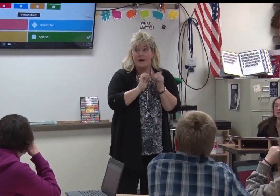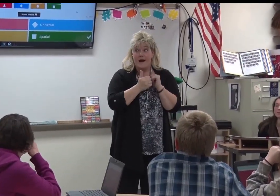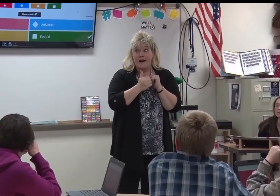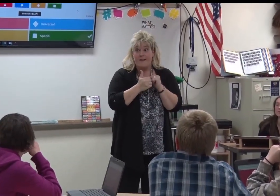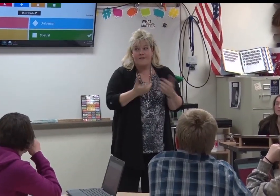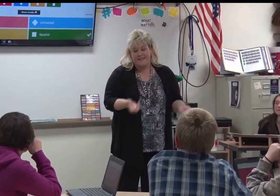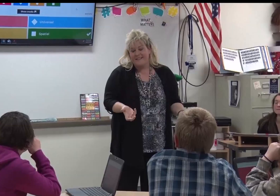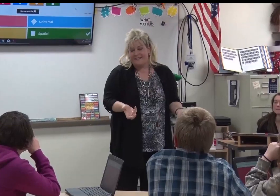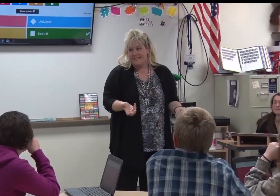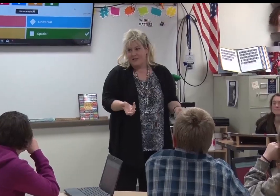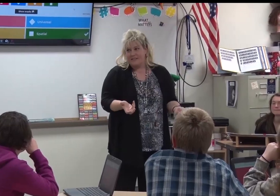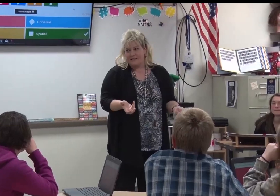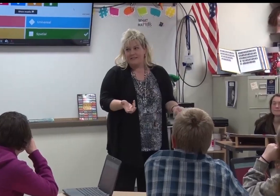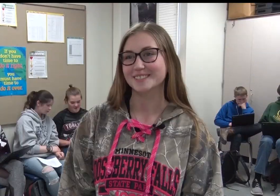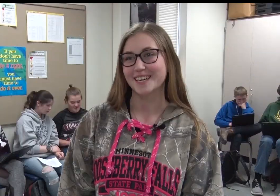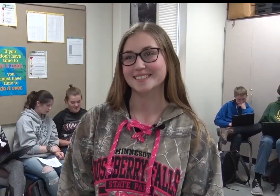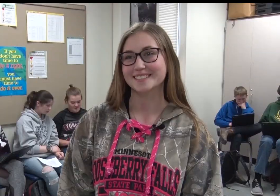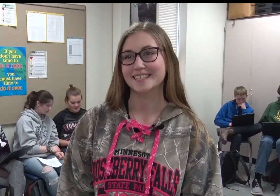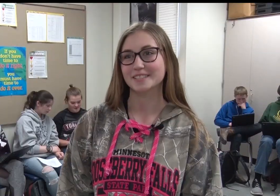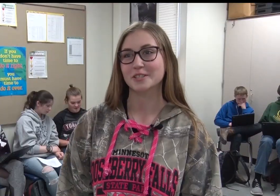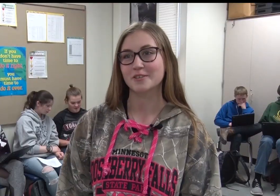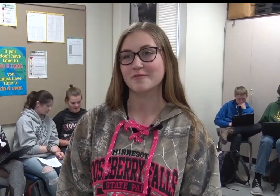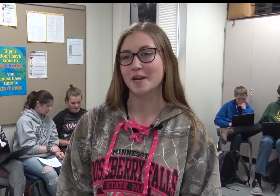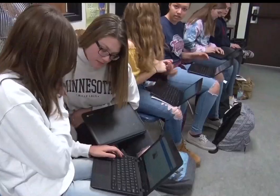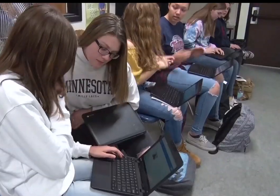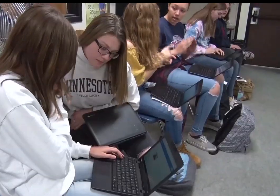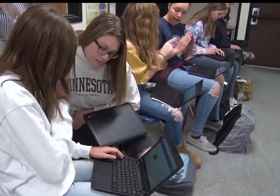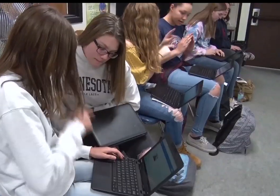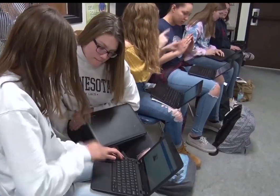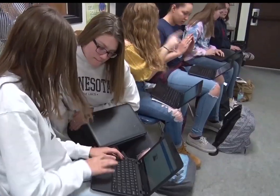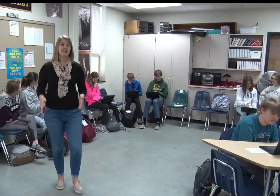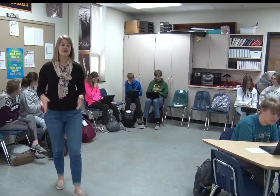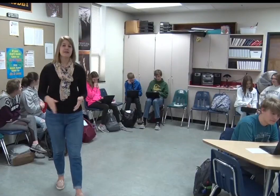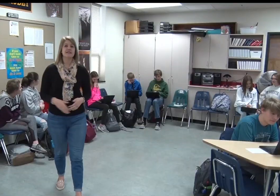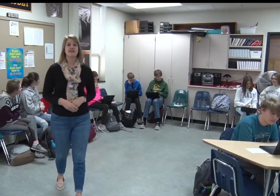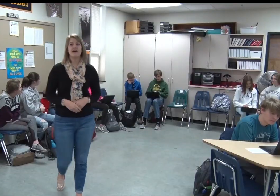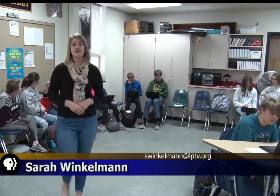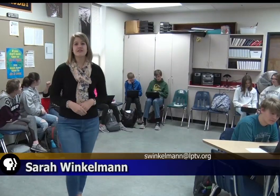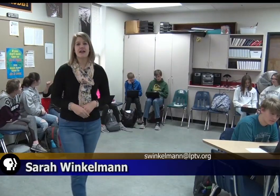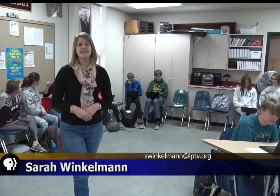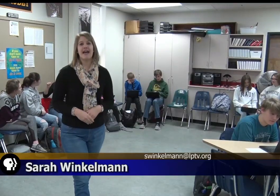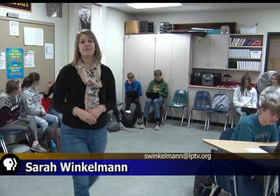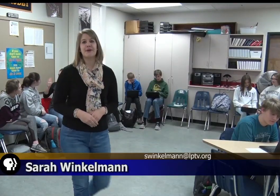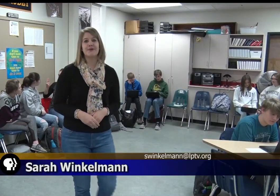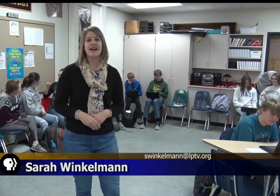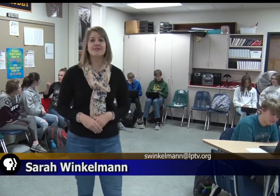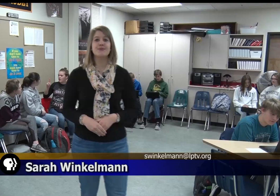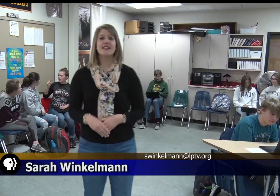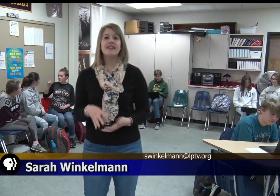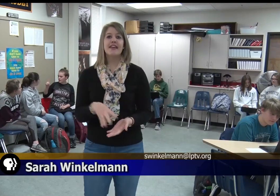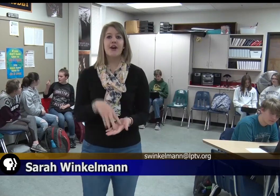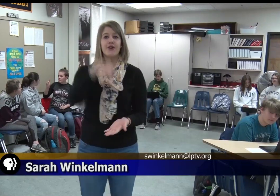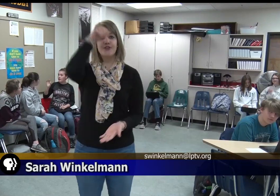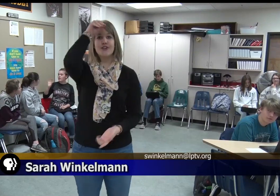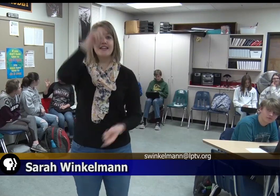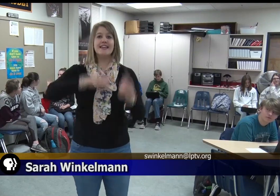a new language. I like this class and it's a good environment. But here in Miss Converse class at Brainerd High School, they are learning